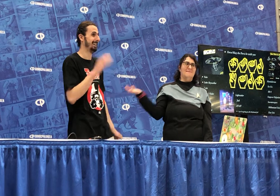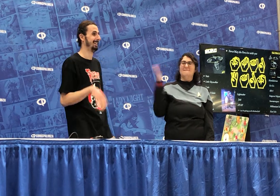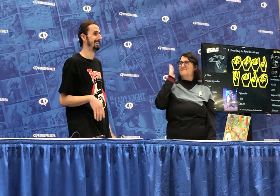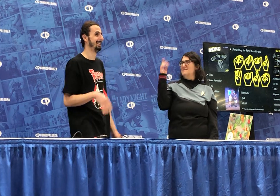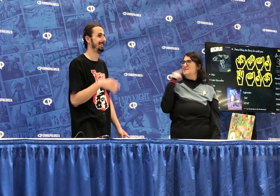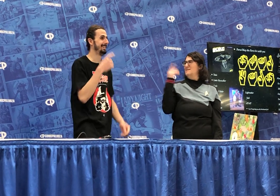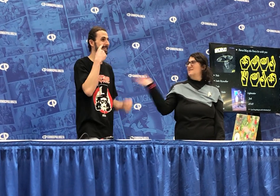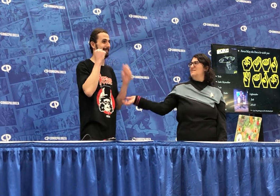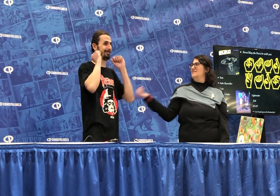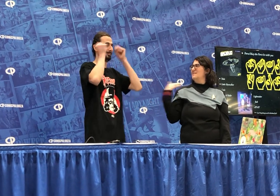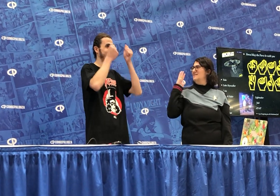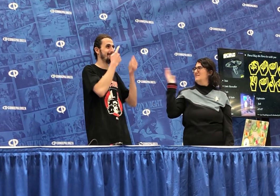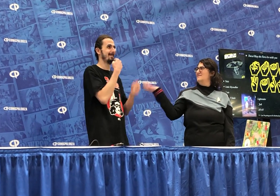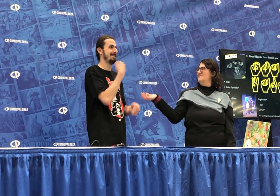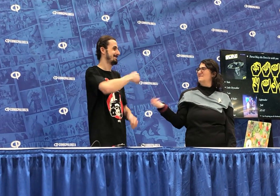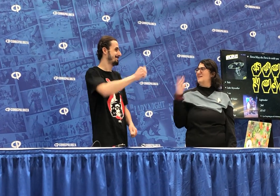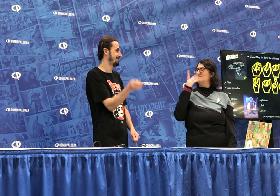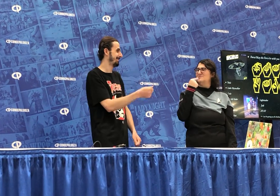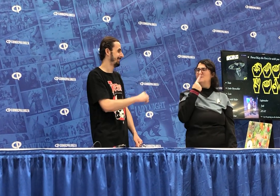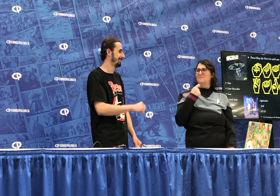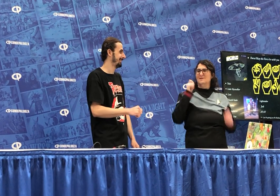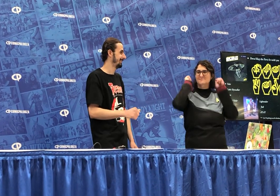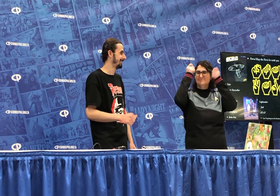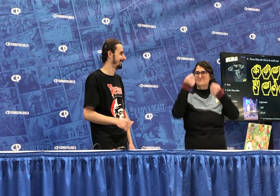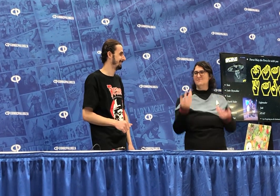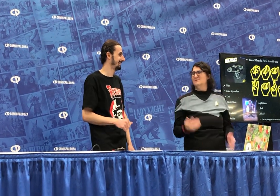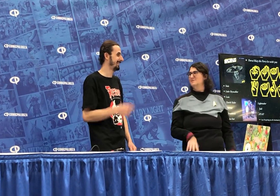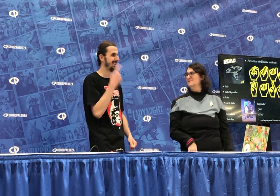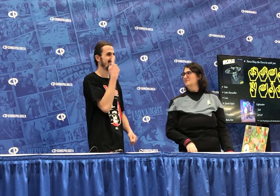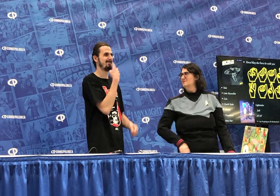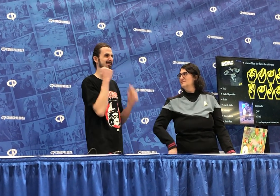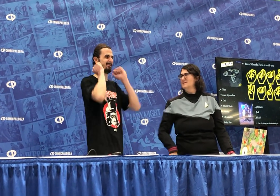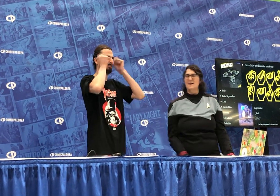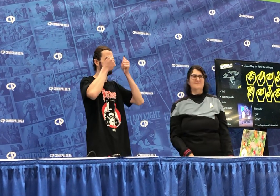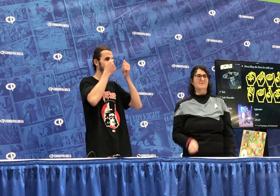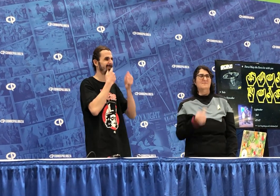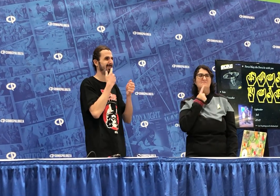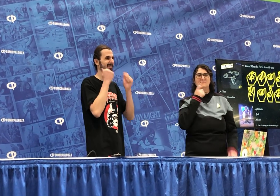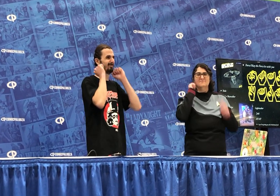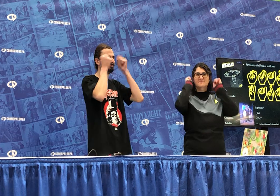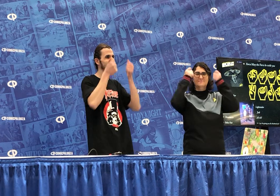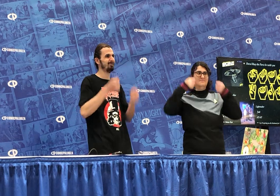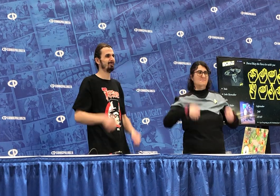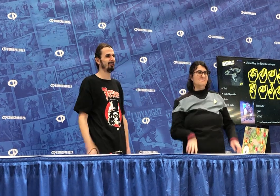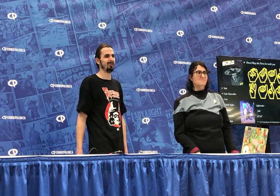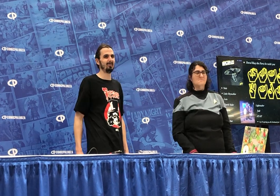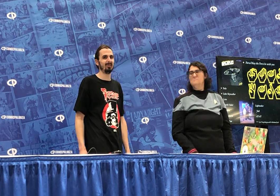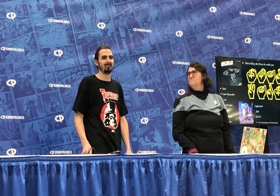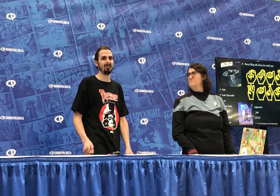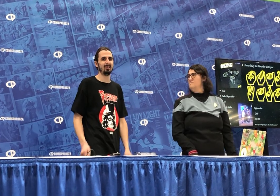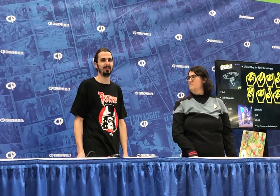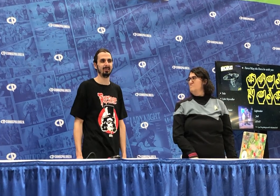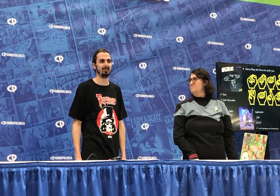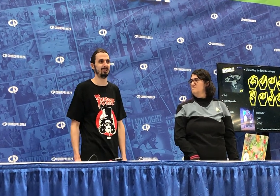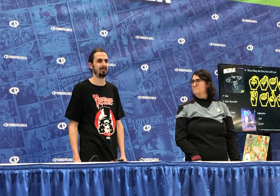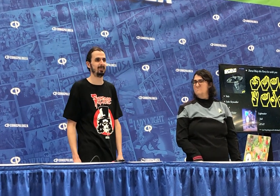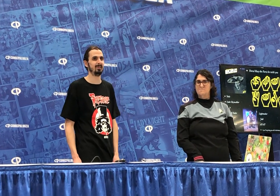I don't know. Maybe Red Jedi? I don't know. Red Jedi, maybe? Okay, thank